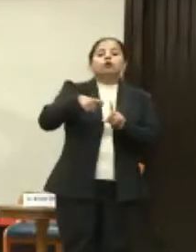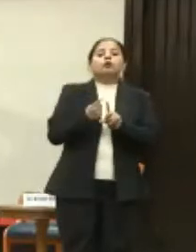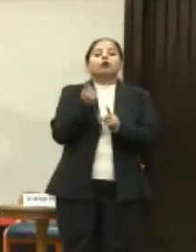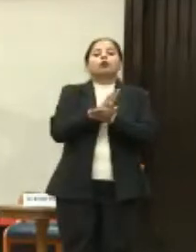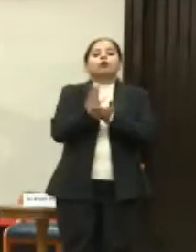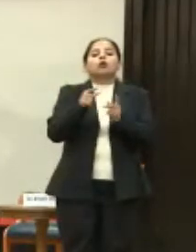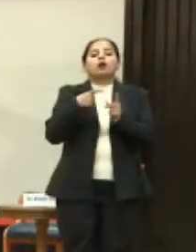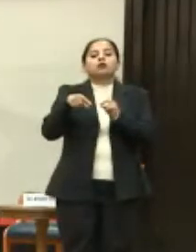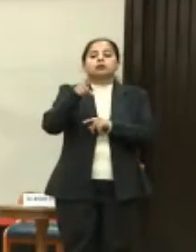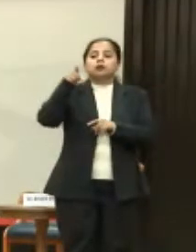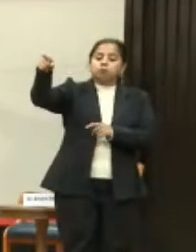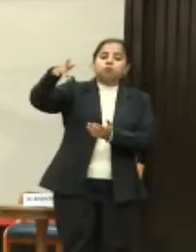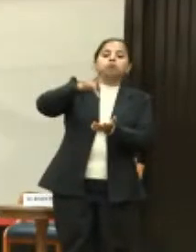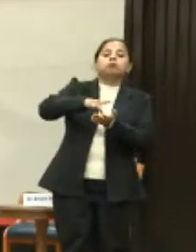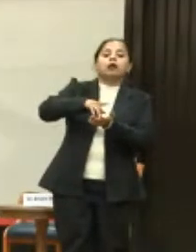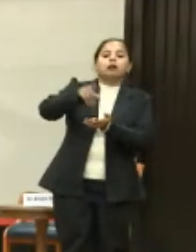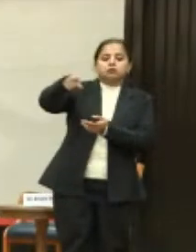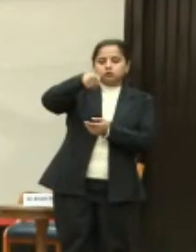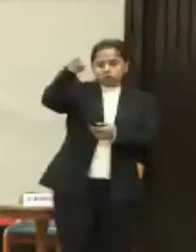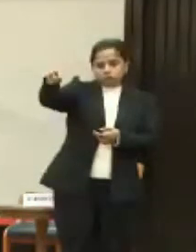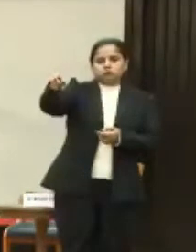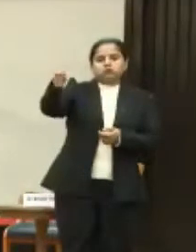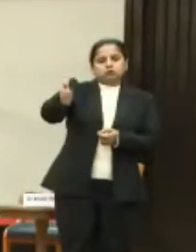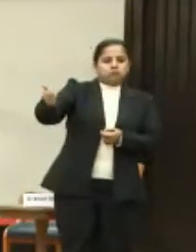of Kalinjar.